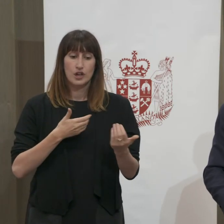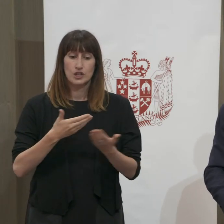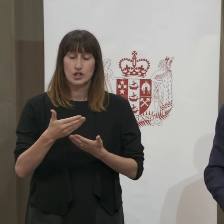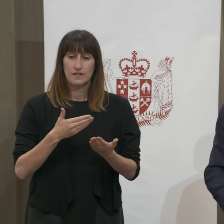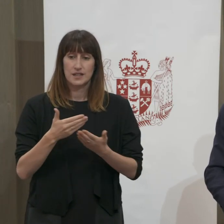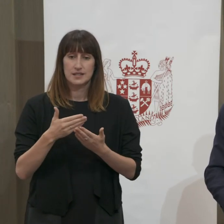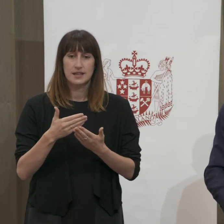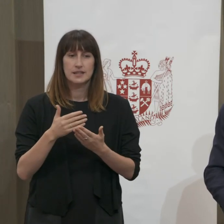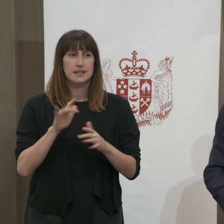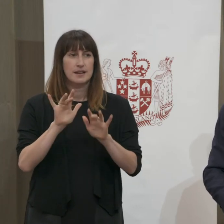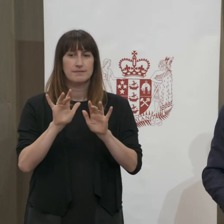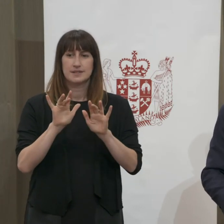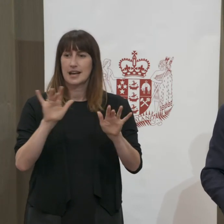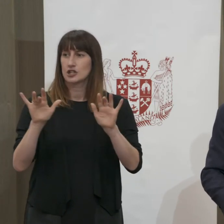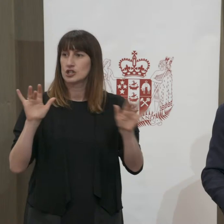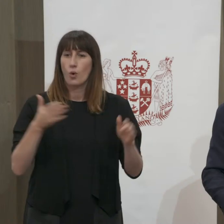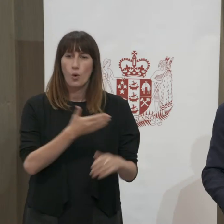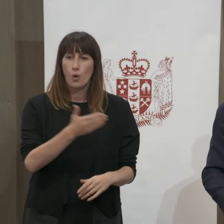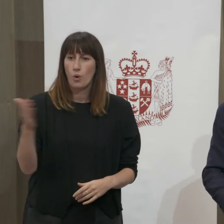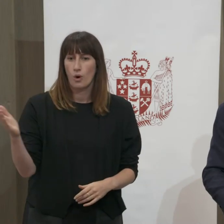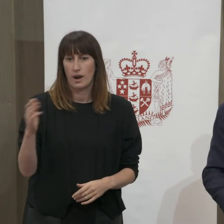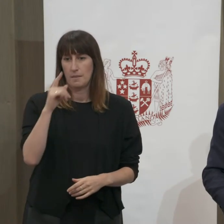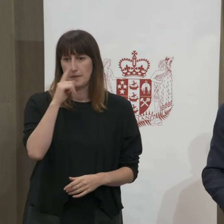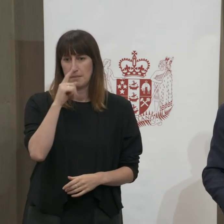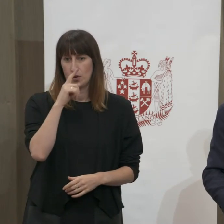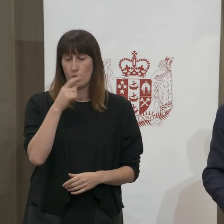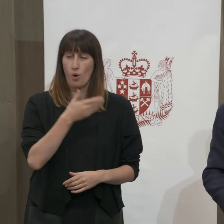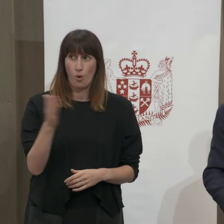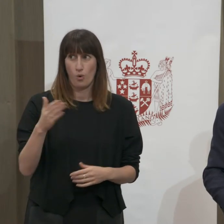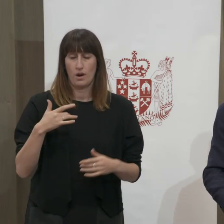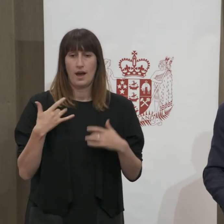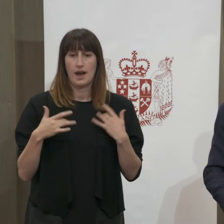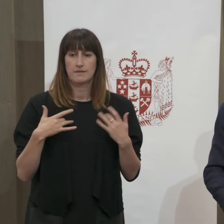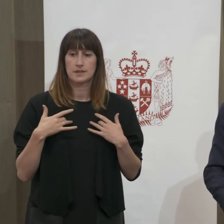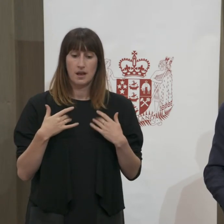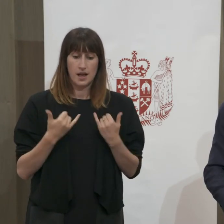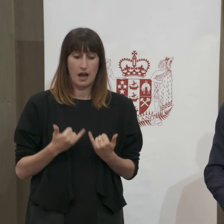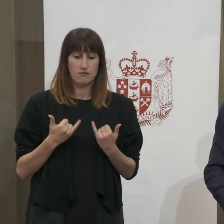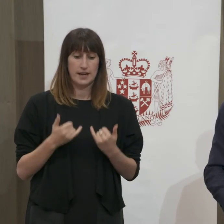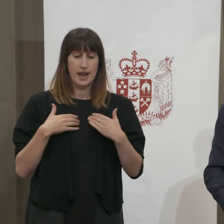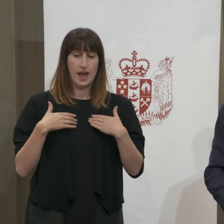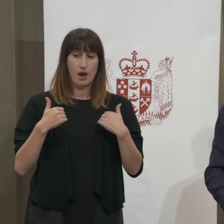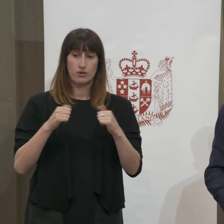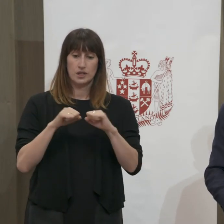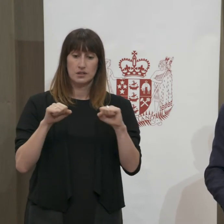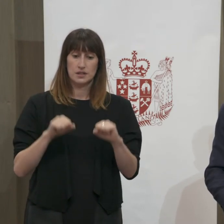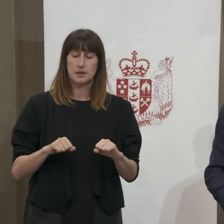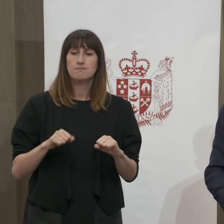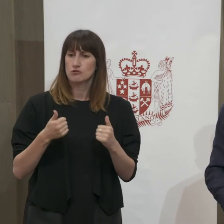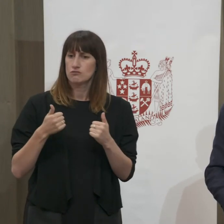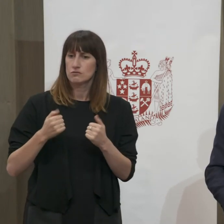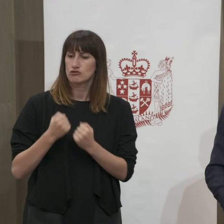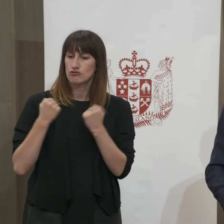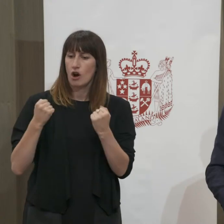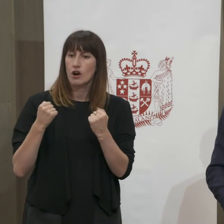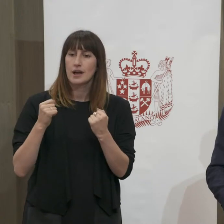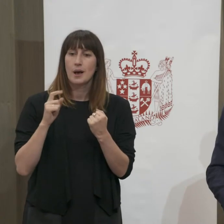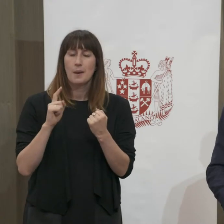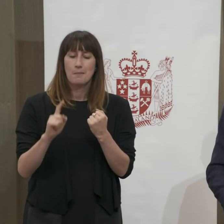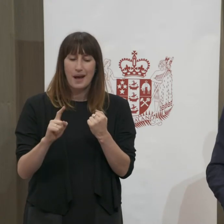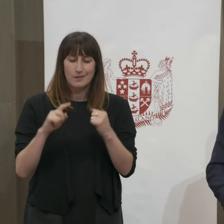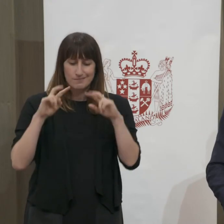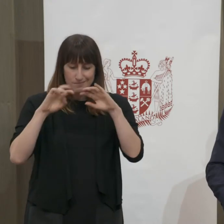lives. While our current system has many strengths, our good overall results disguise real